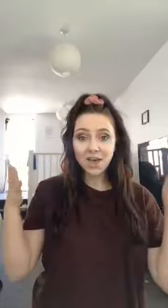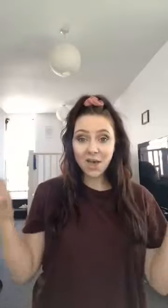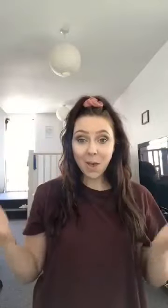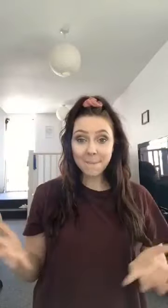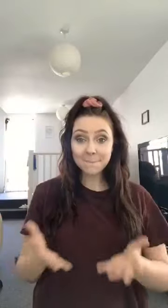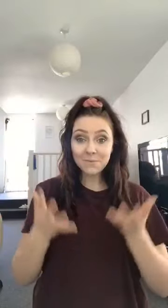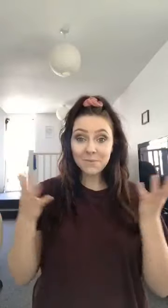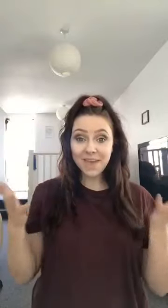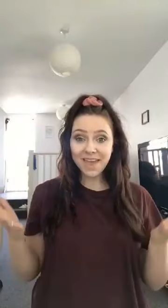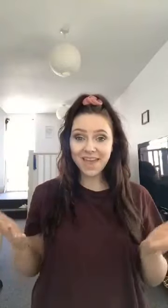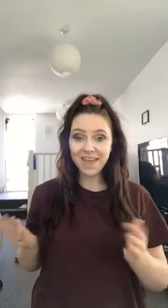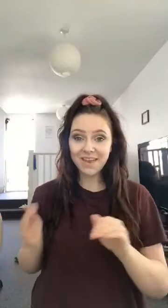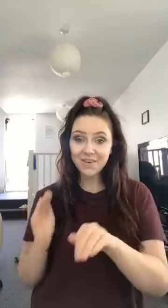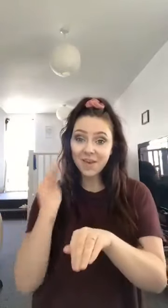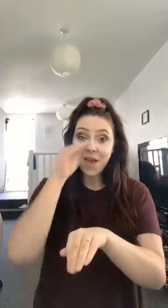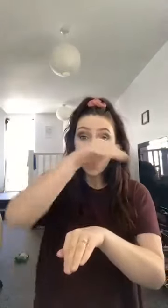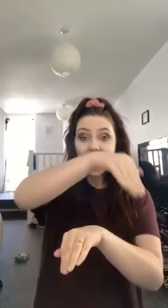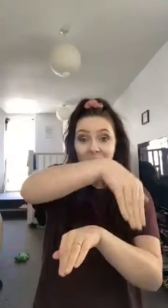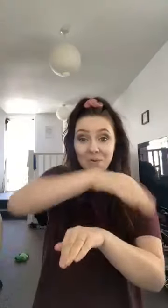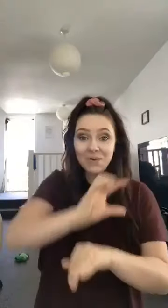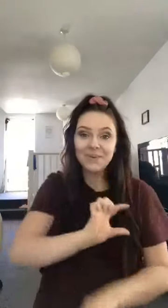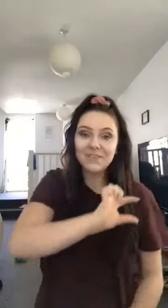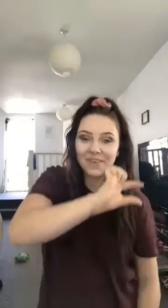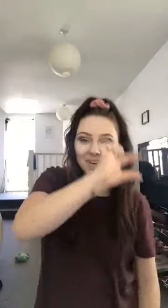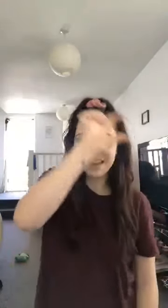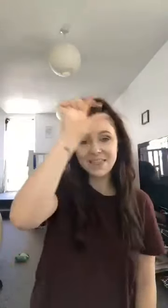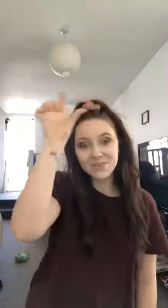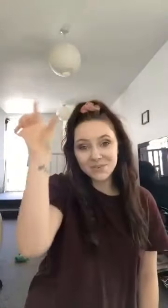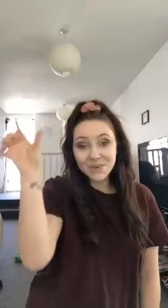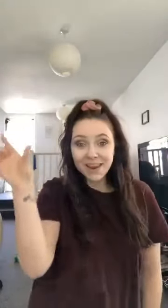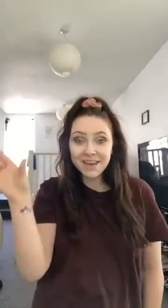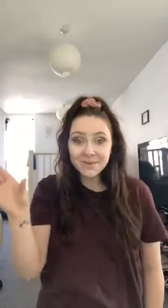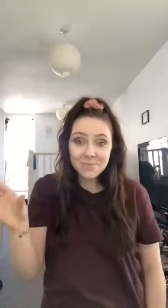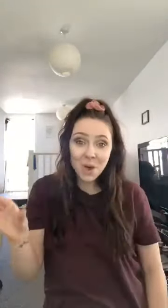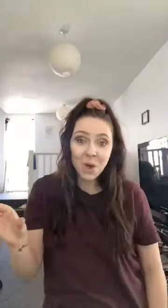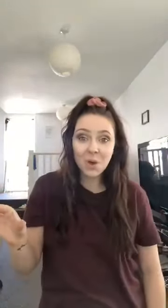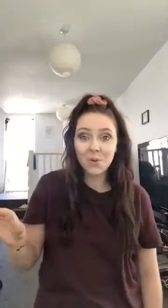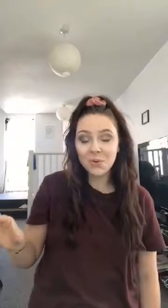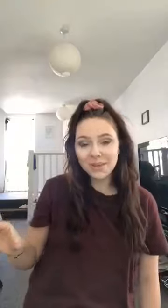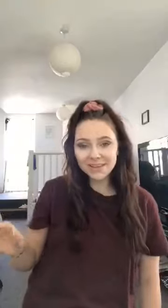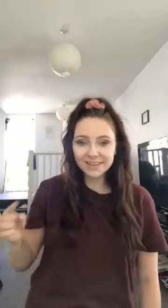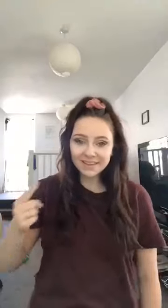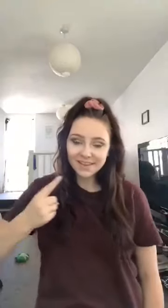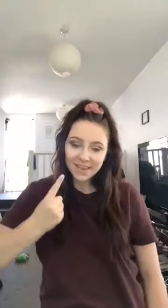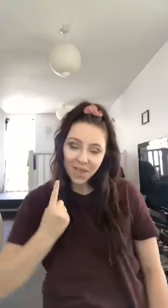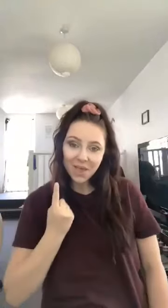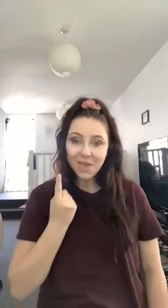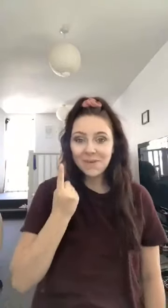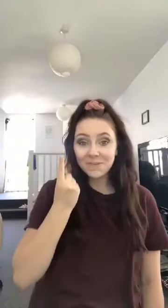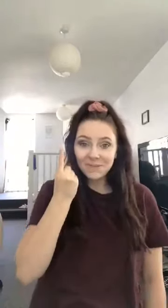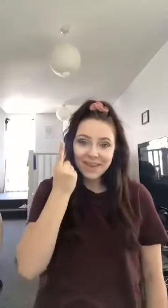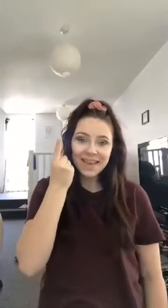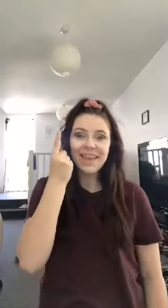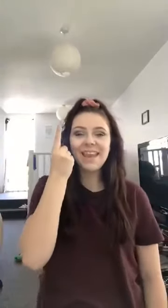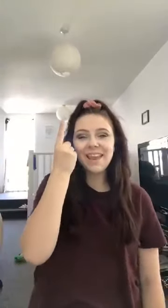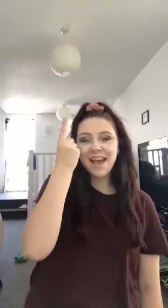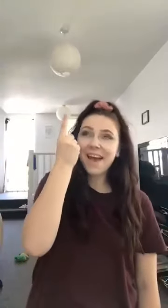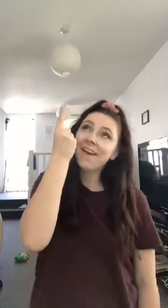Somewhere over the rainbow Way up